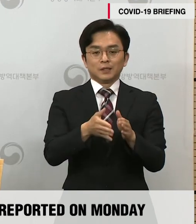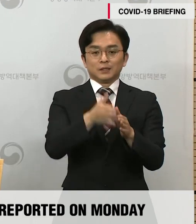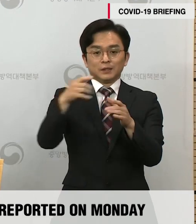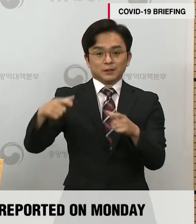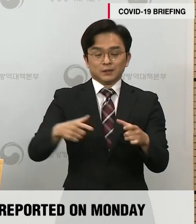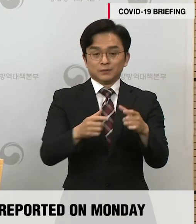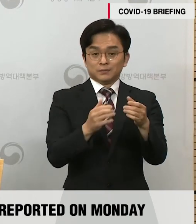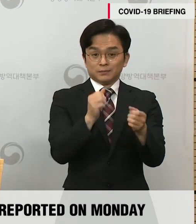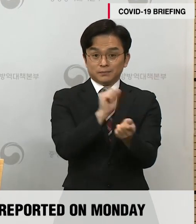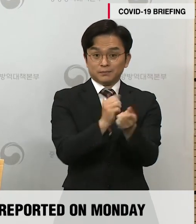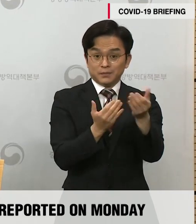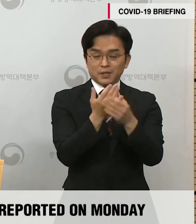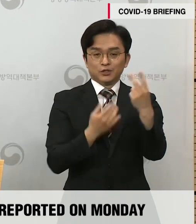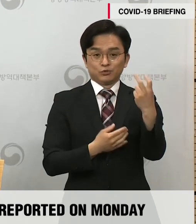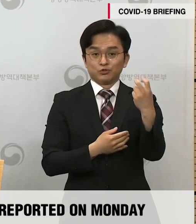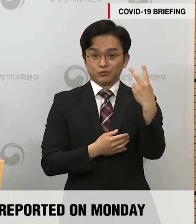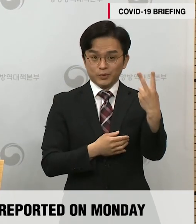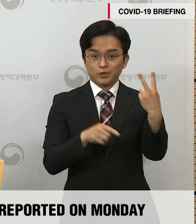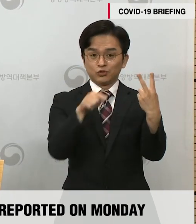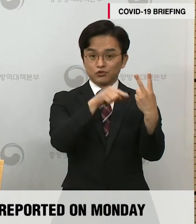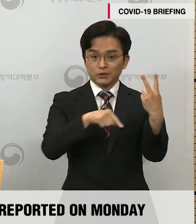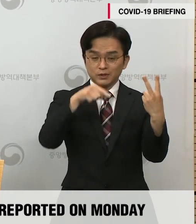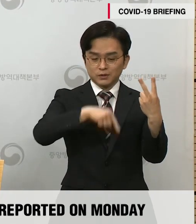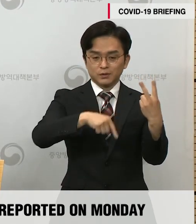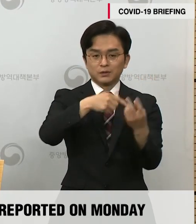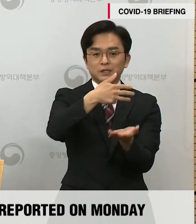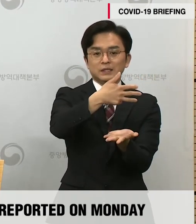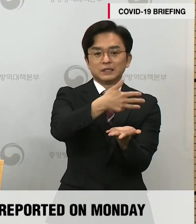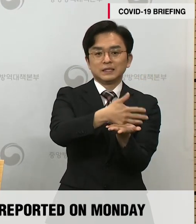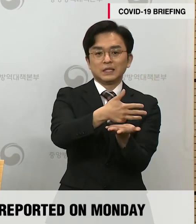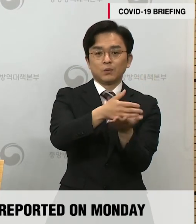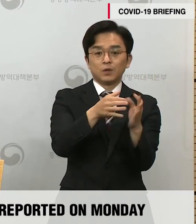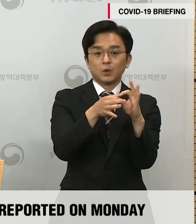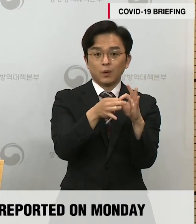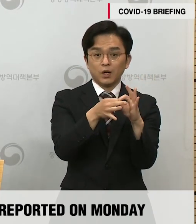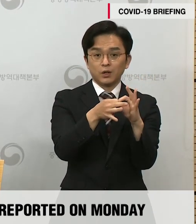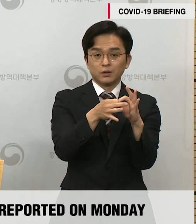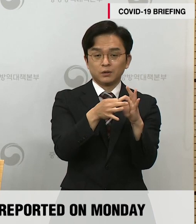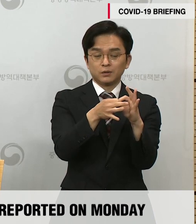And as for the community transmission, which stands at 22,